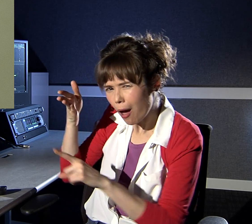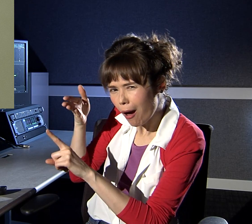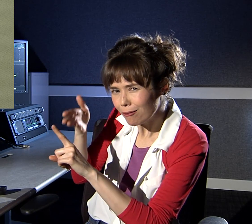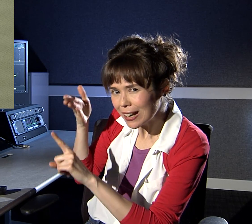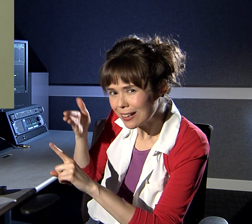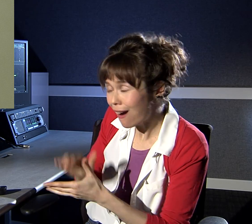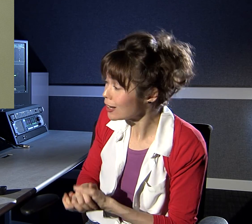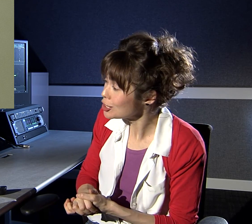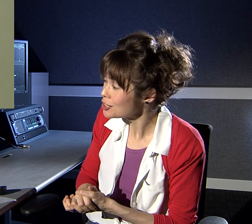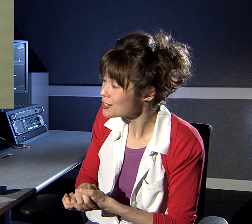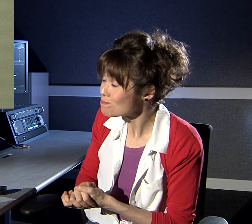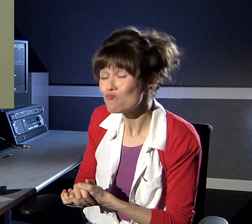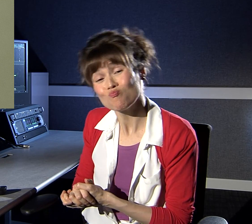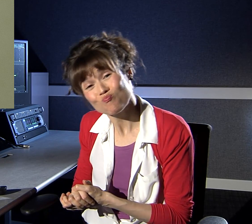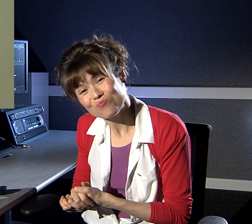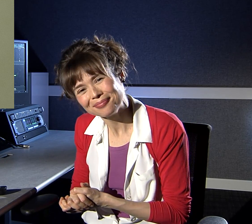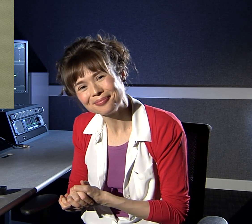perhaps you might recognise that actor.